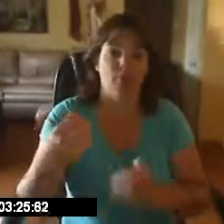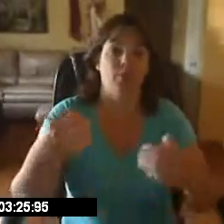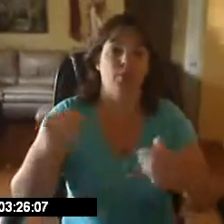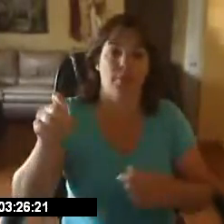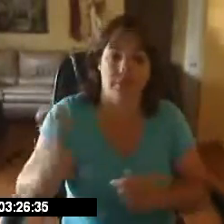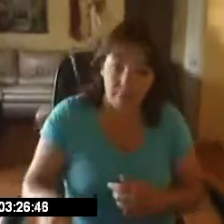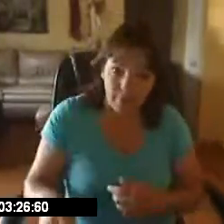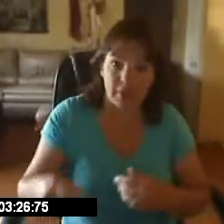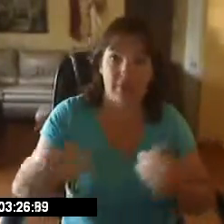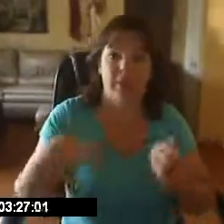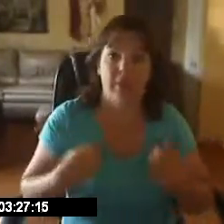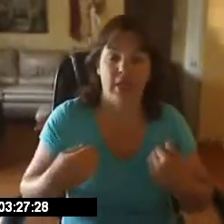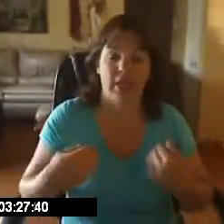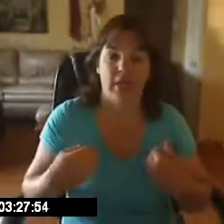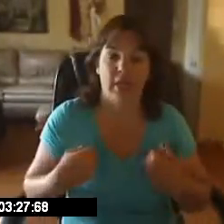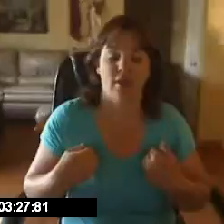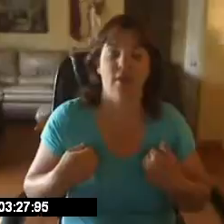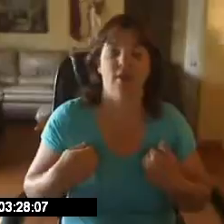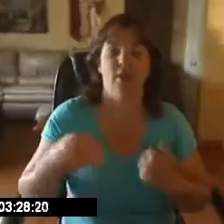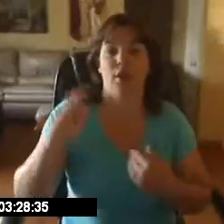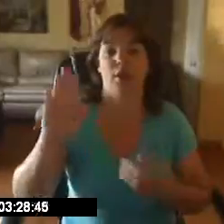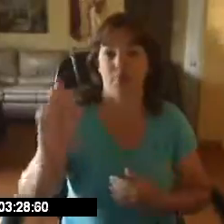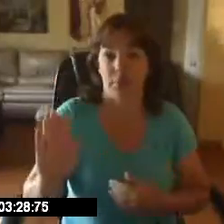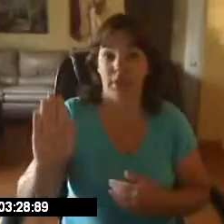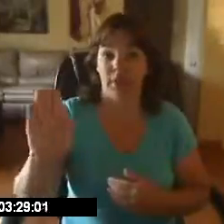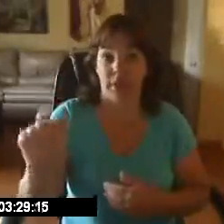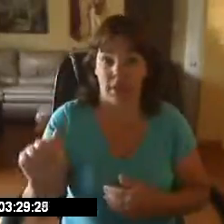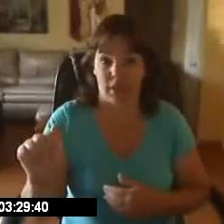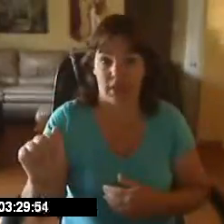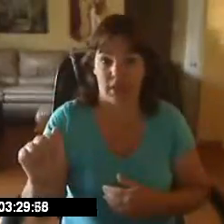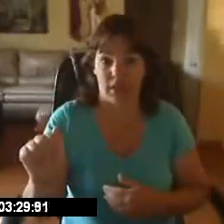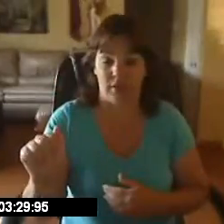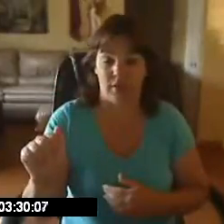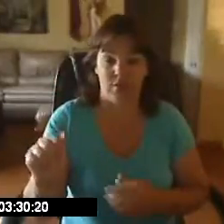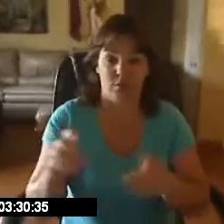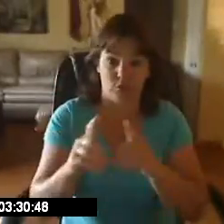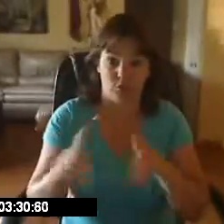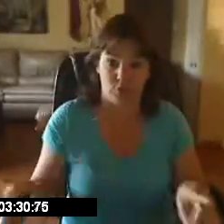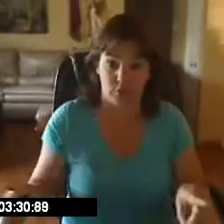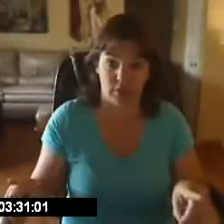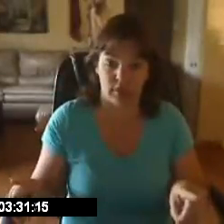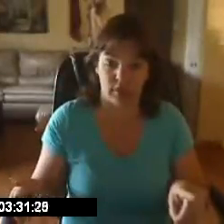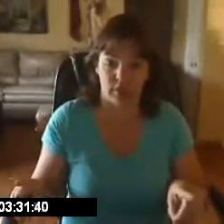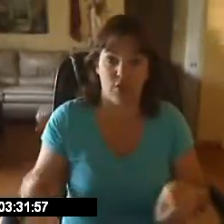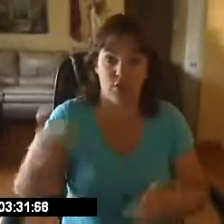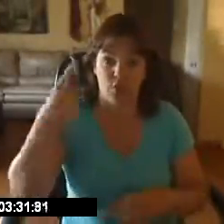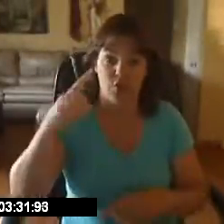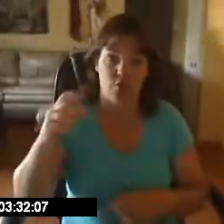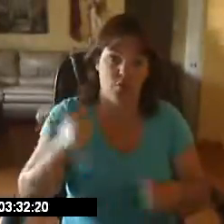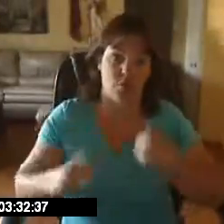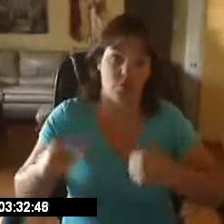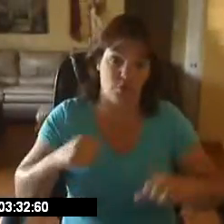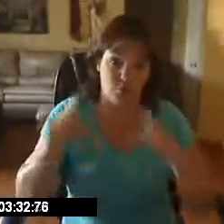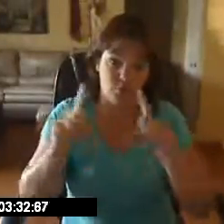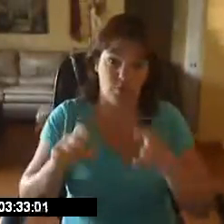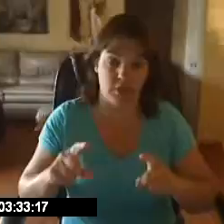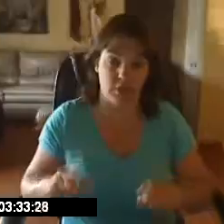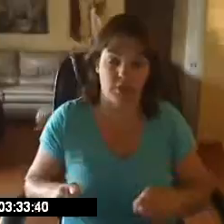then have to have a bachelor's degree to be able to take the performance test. Now, your degree does not have to be in sign